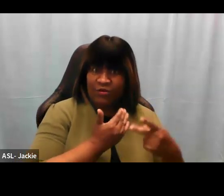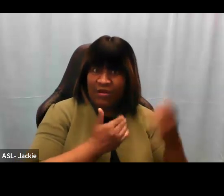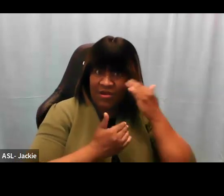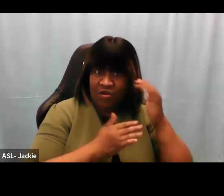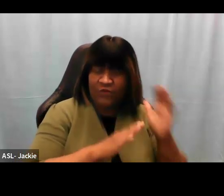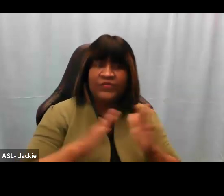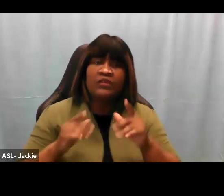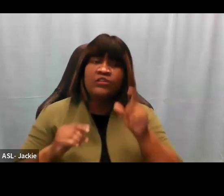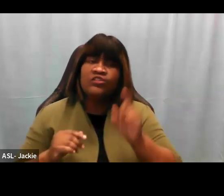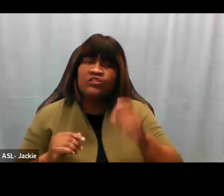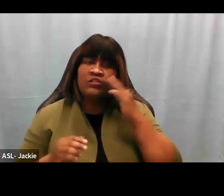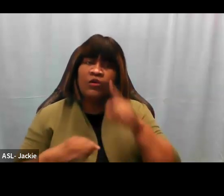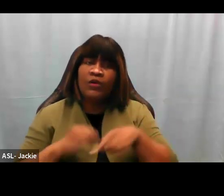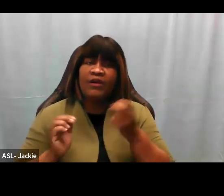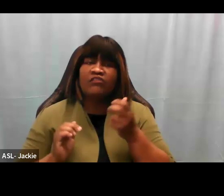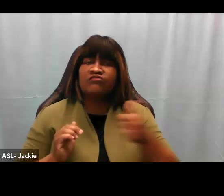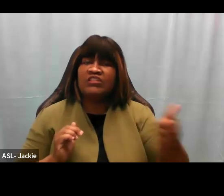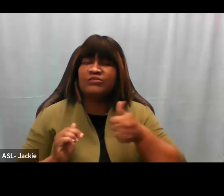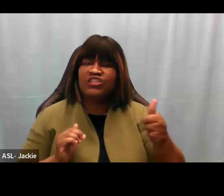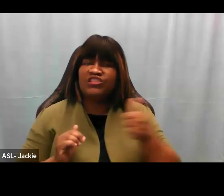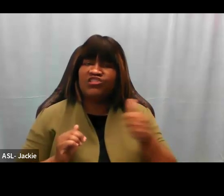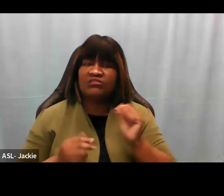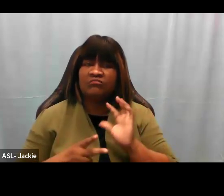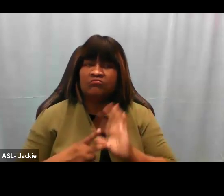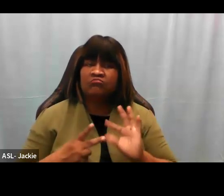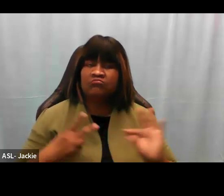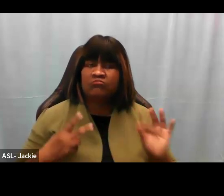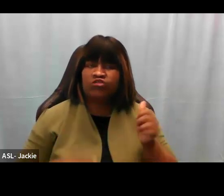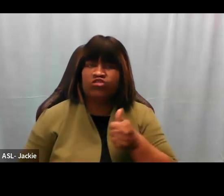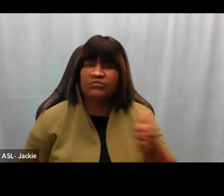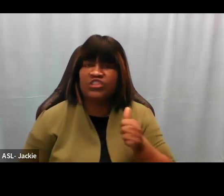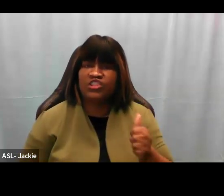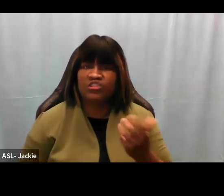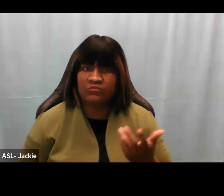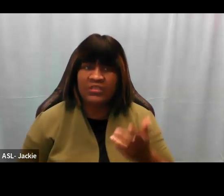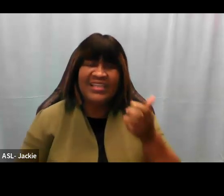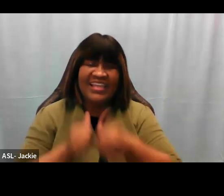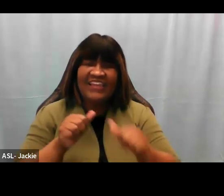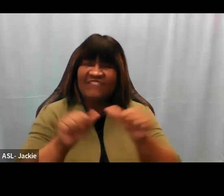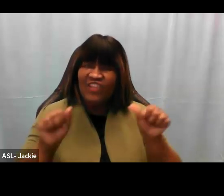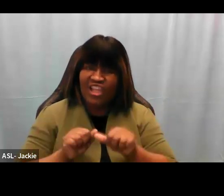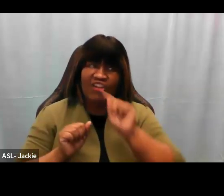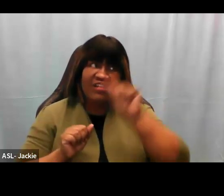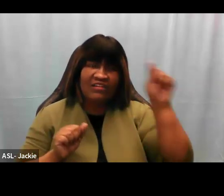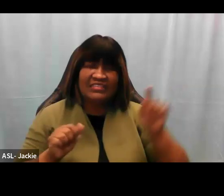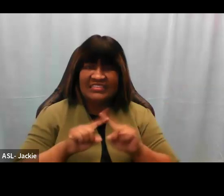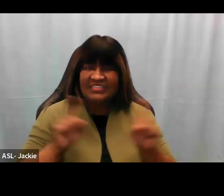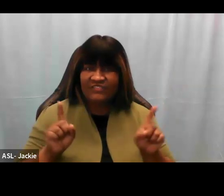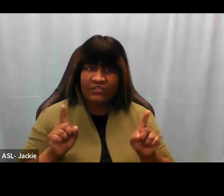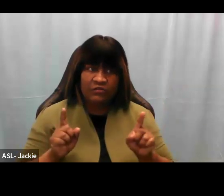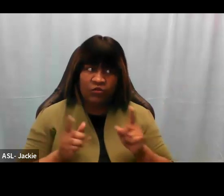want to know about the transportation options. And again, every area is different, what they